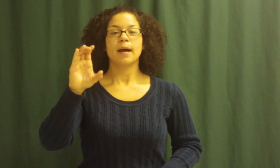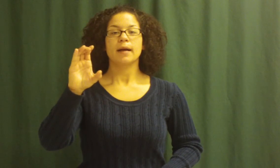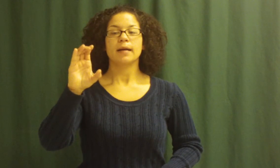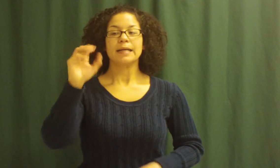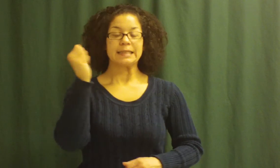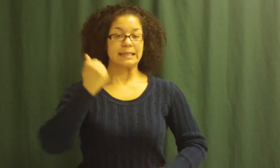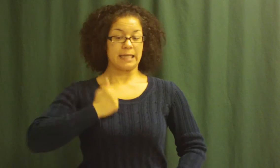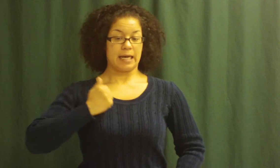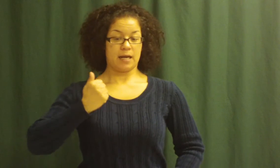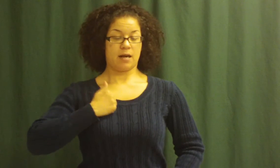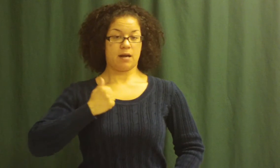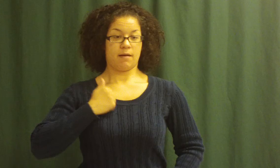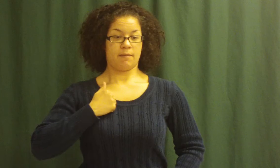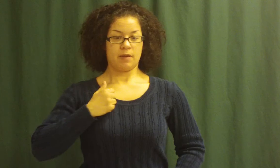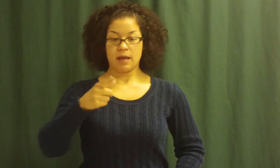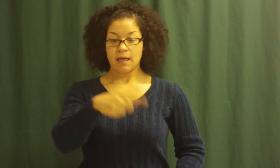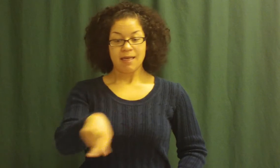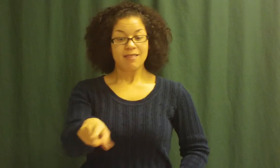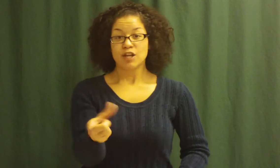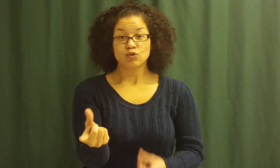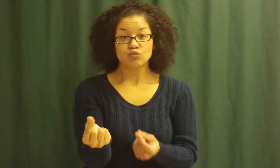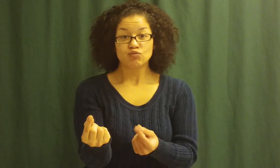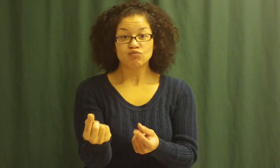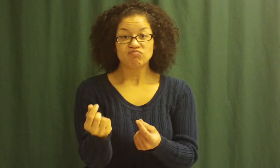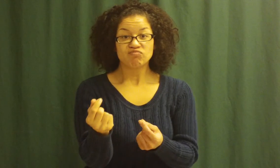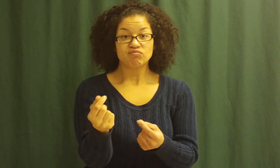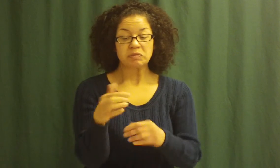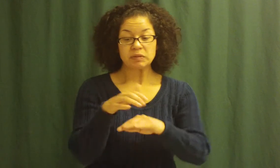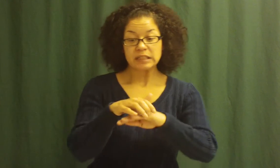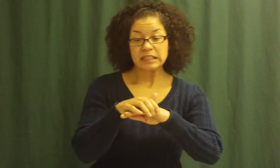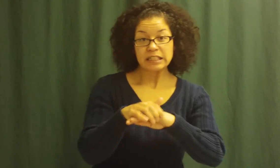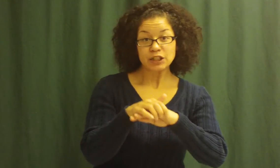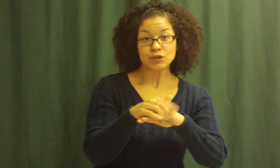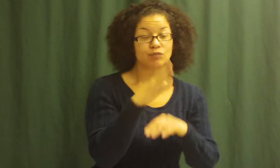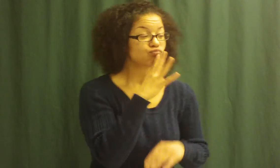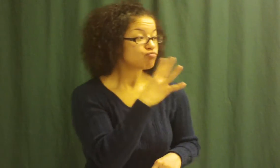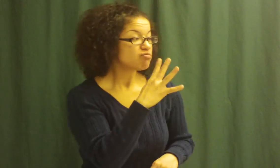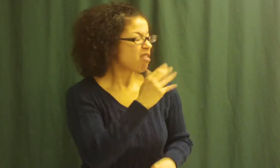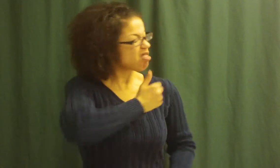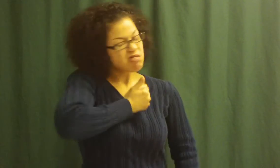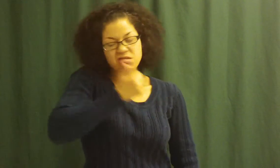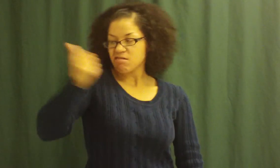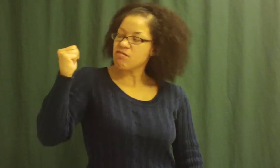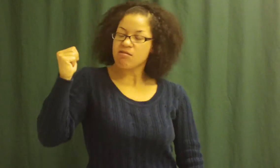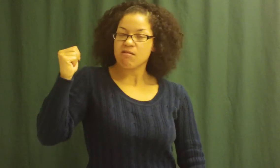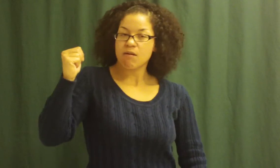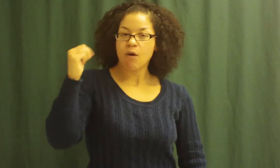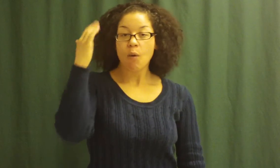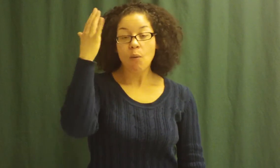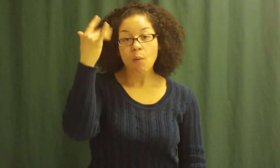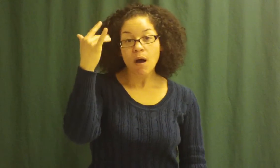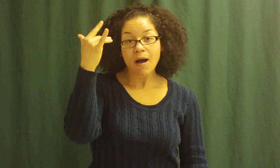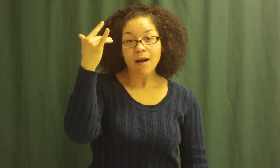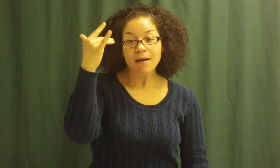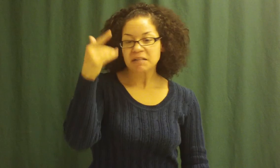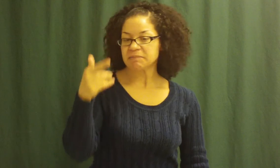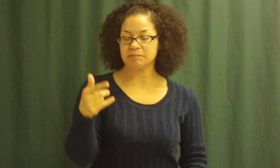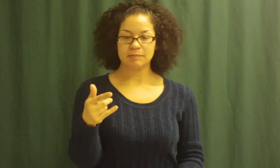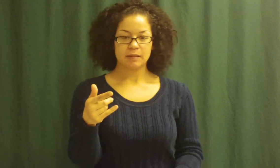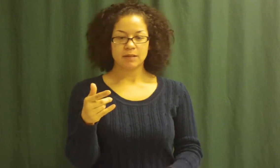is Canada's primary language, for fear of losing their cultural identity. In the